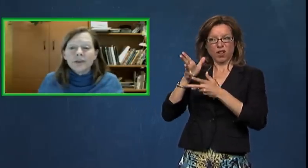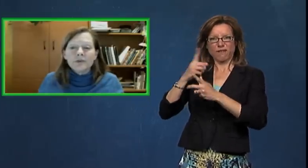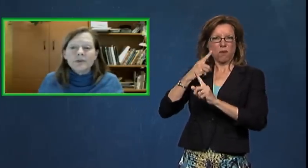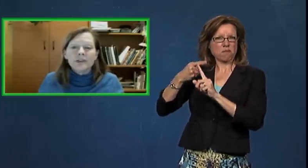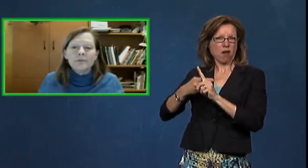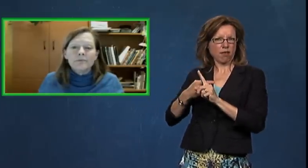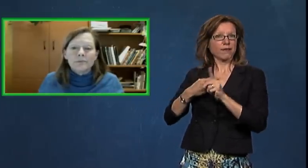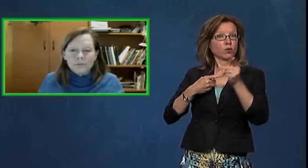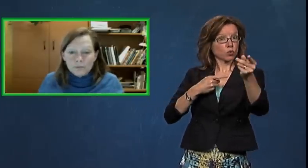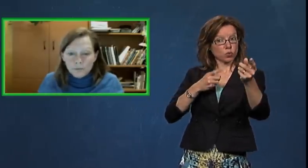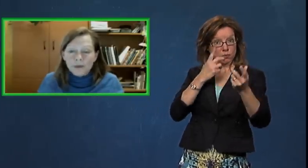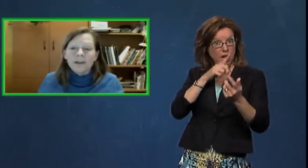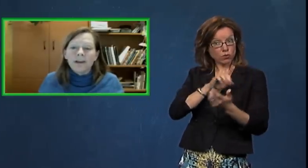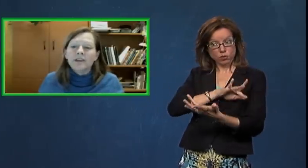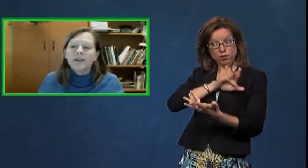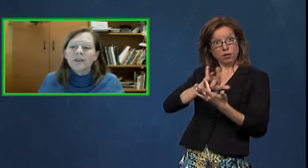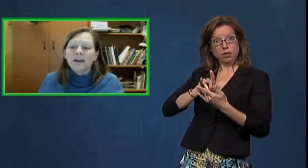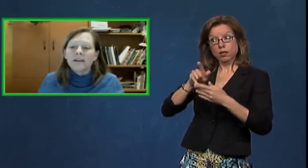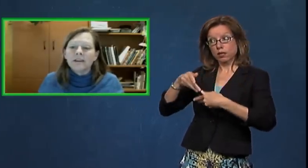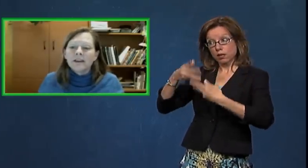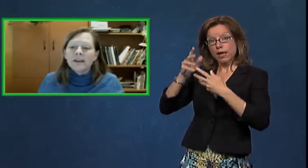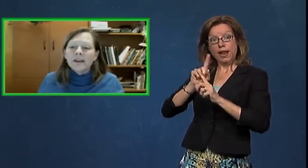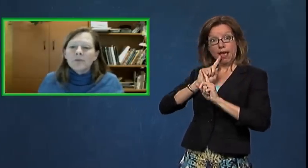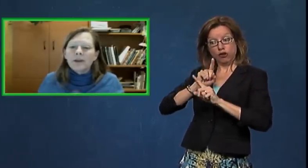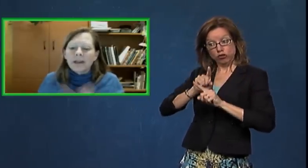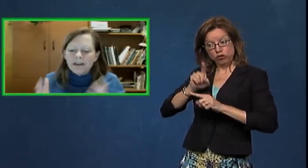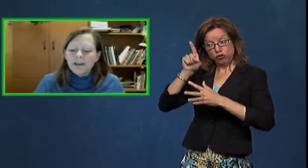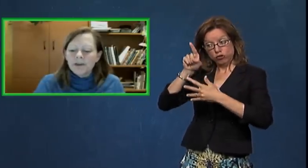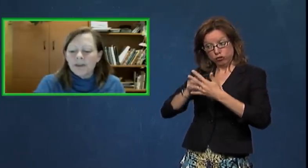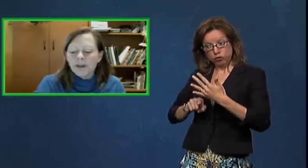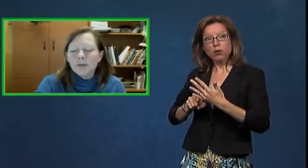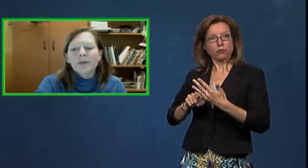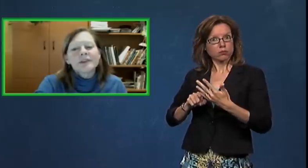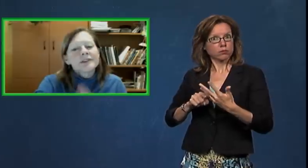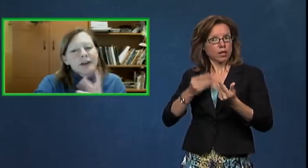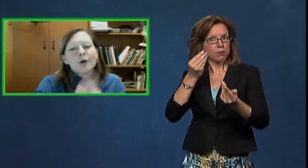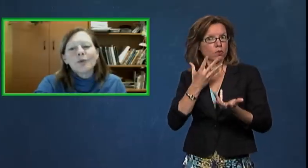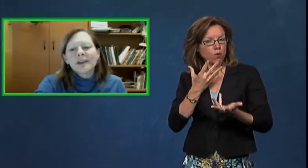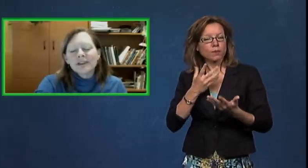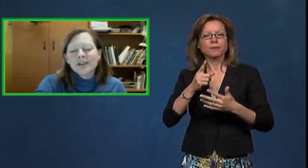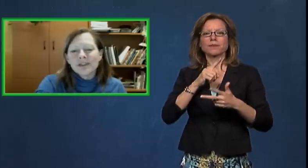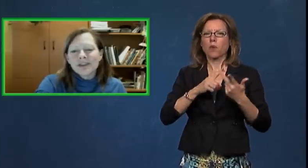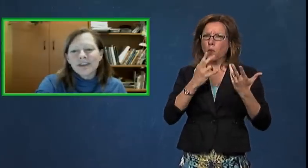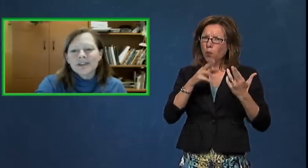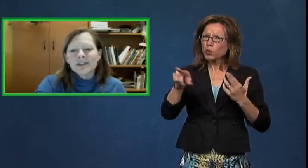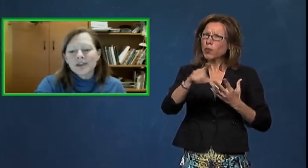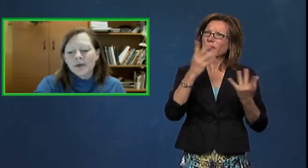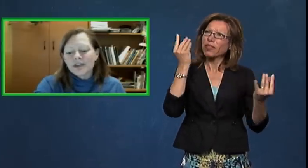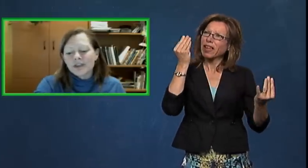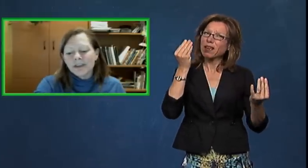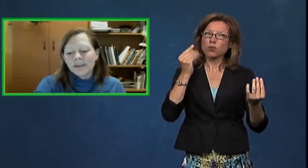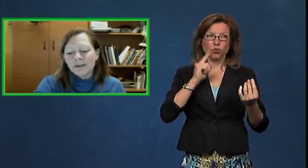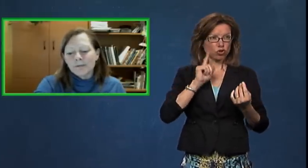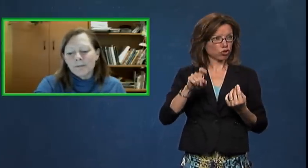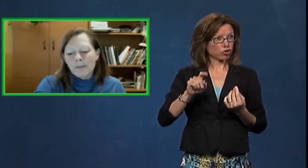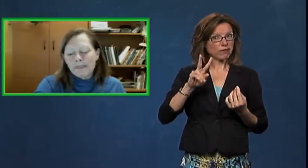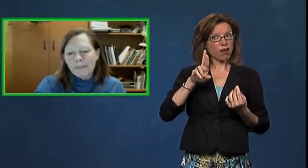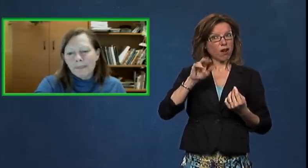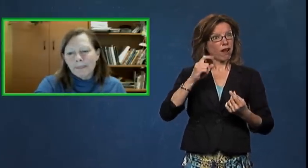you're interested, we'd like to hear that. But I'd like you to think about this, and I hope we get to discuss this question